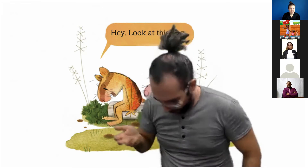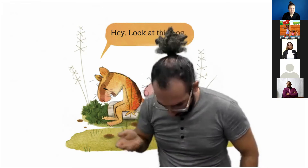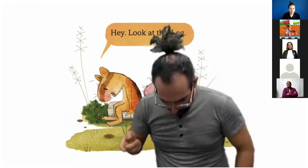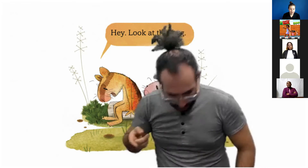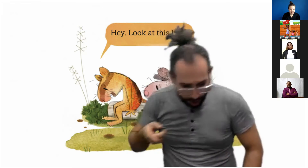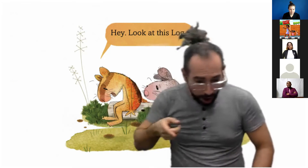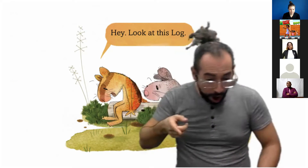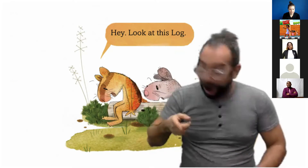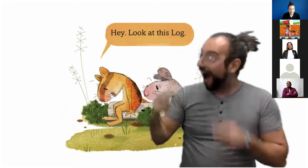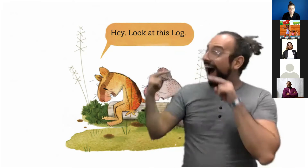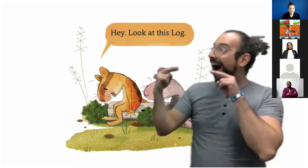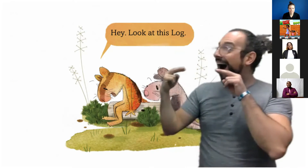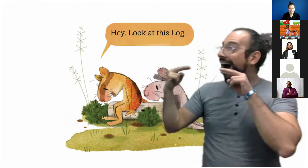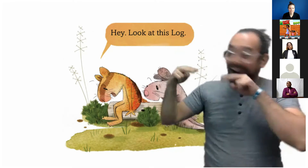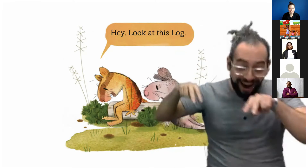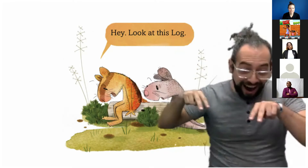look at this log.